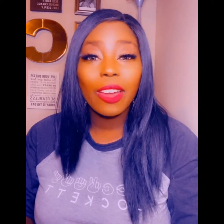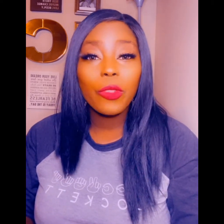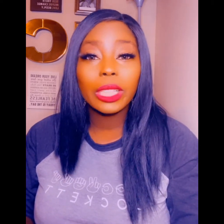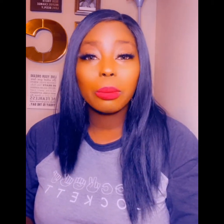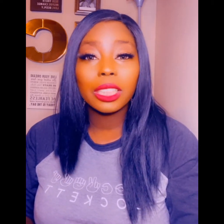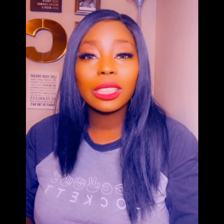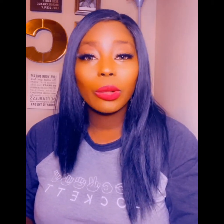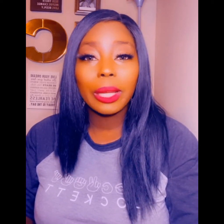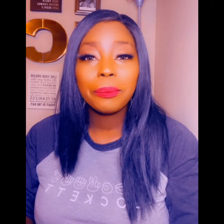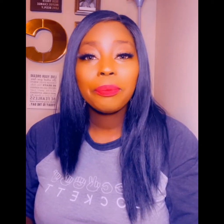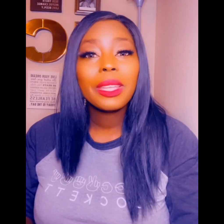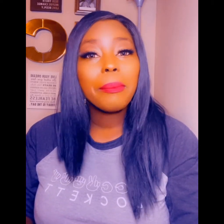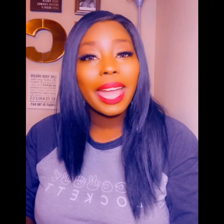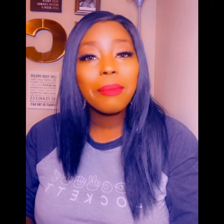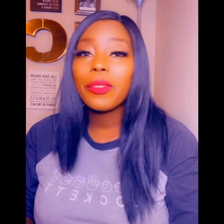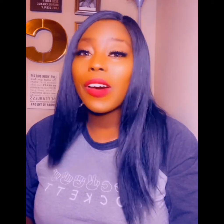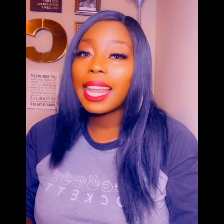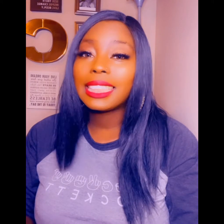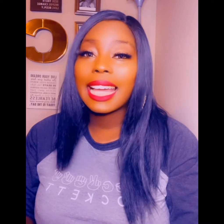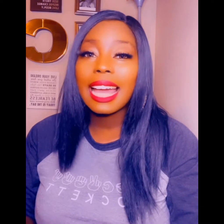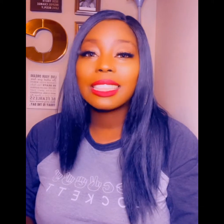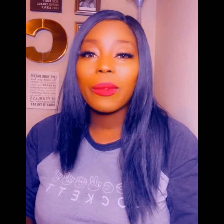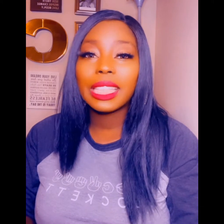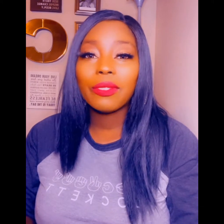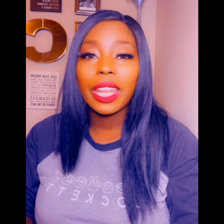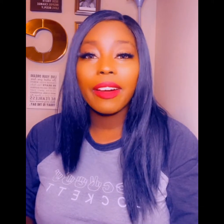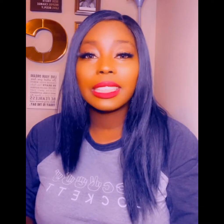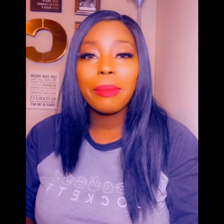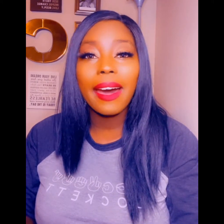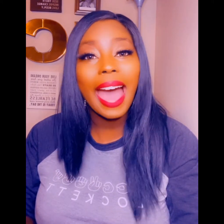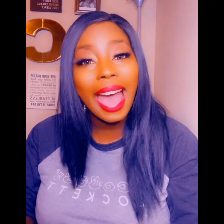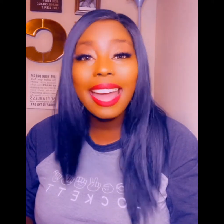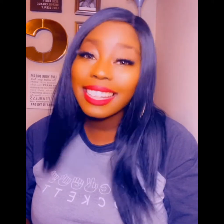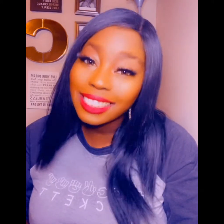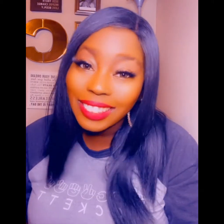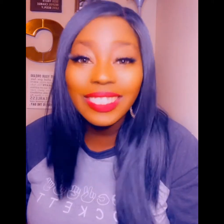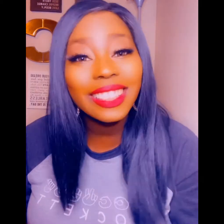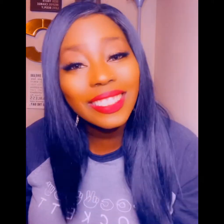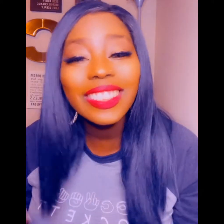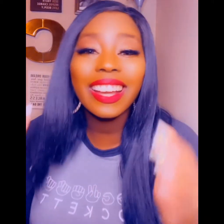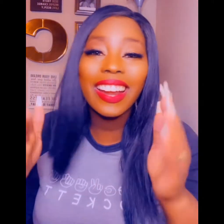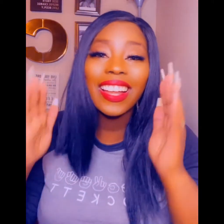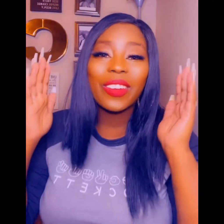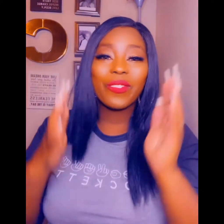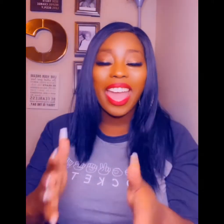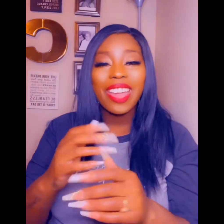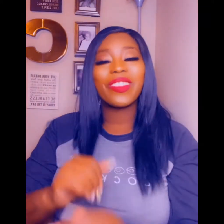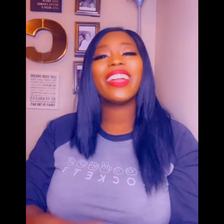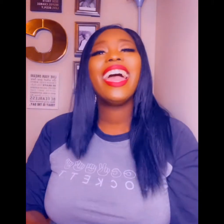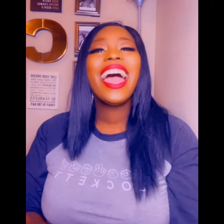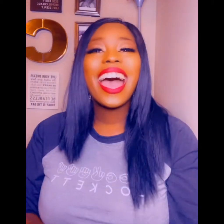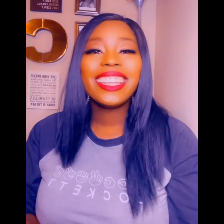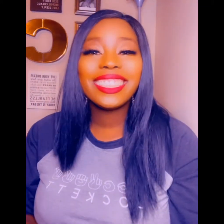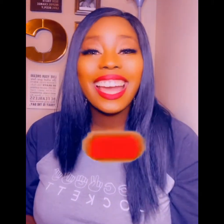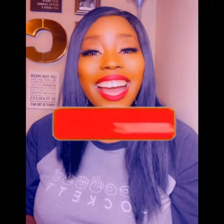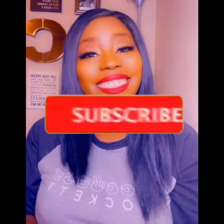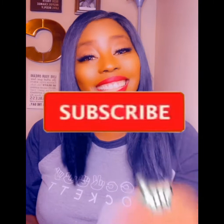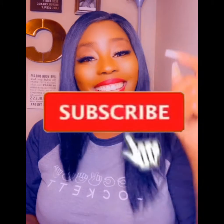for a special treat. But before I let you guys know what this video is about, I need you to do your girl a favor. I need you guys to click